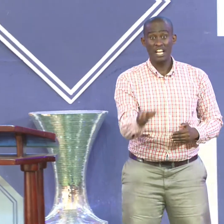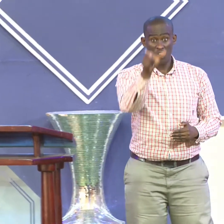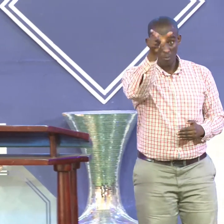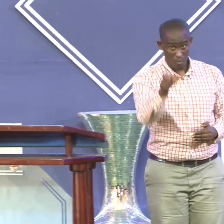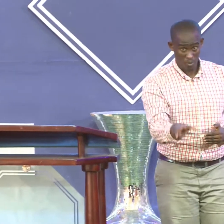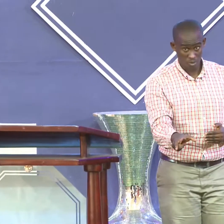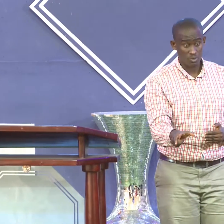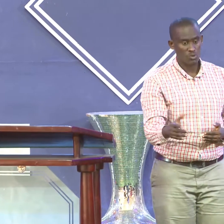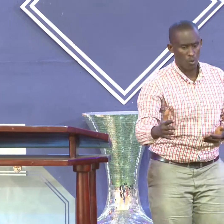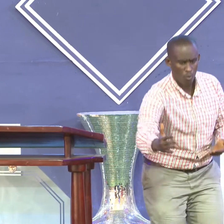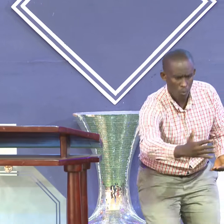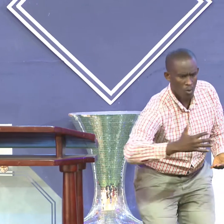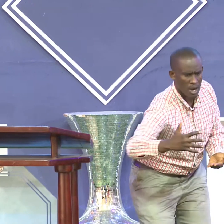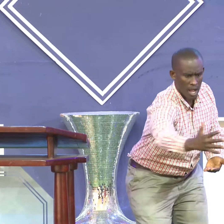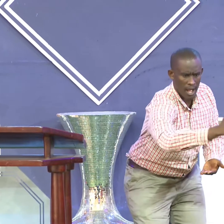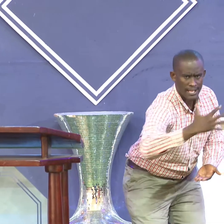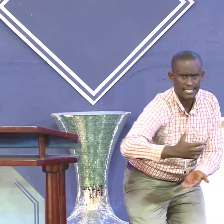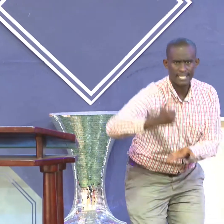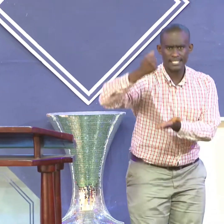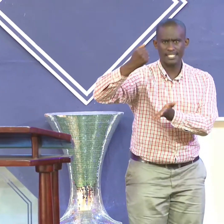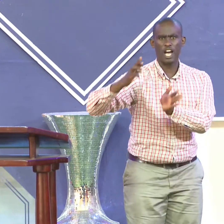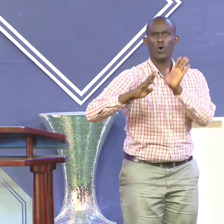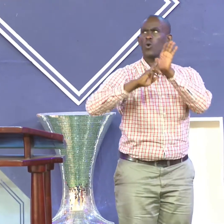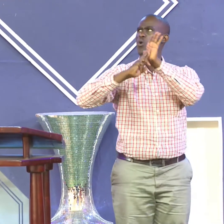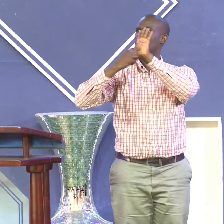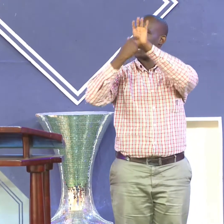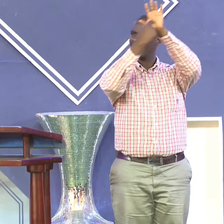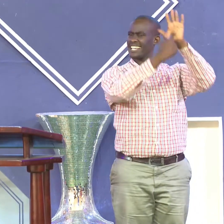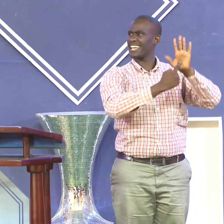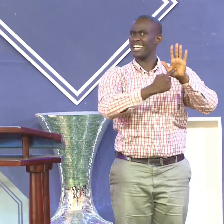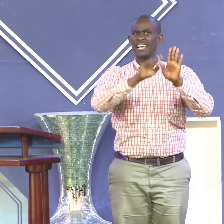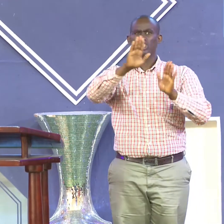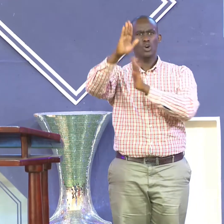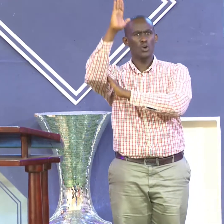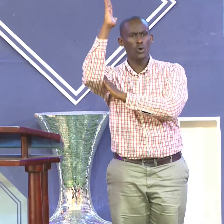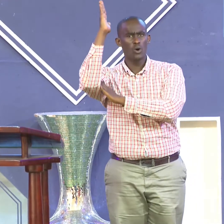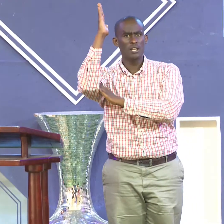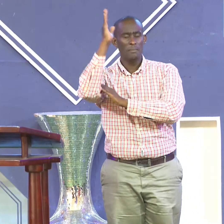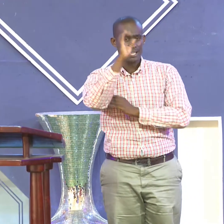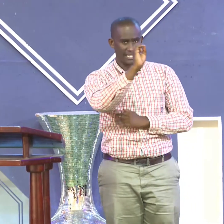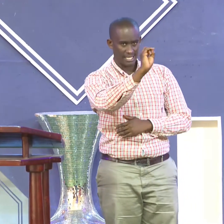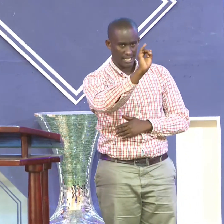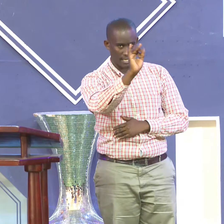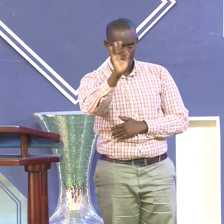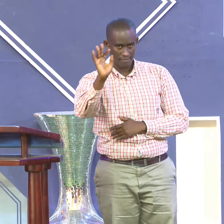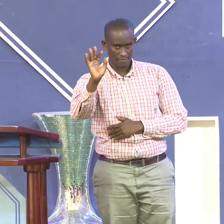house. And even how you need to gather some property and manifest your